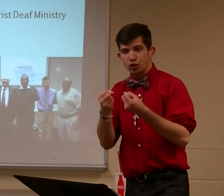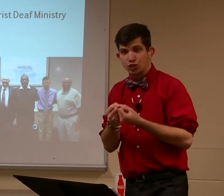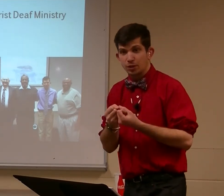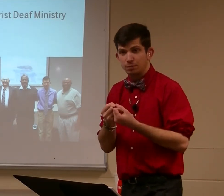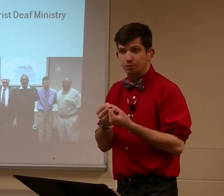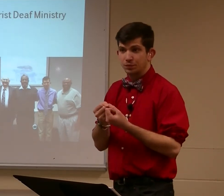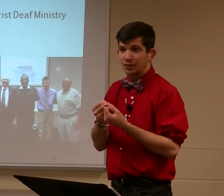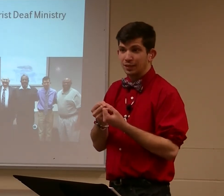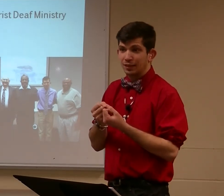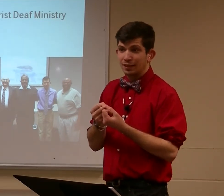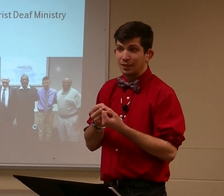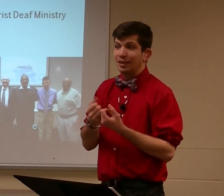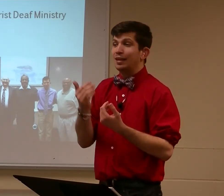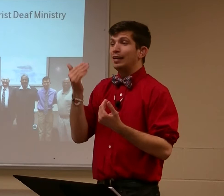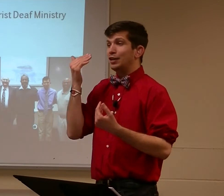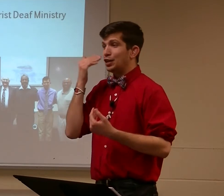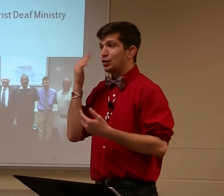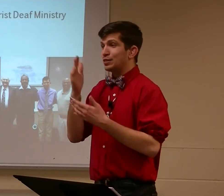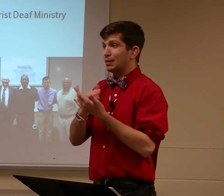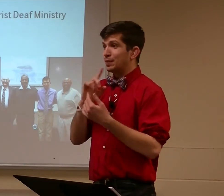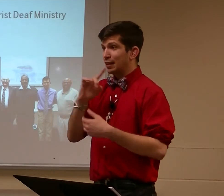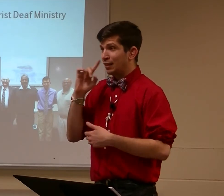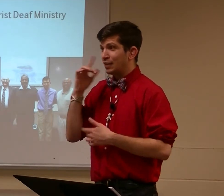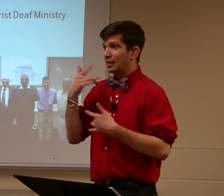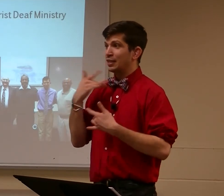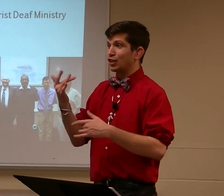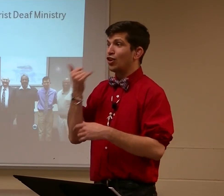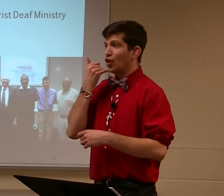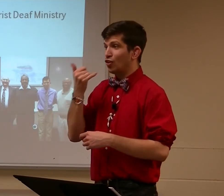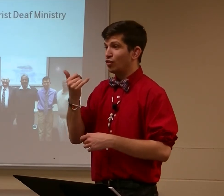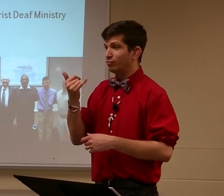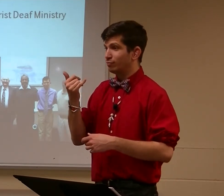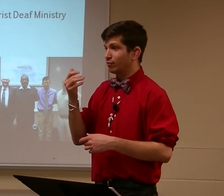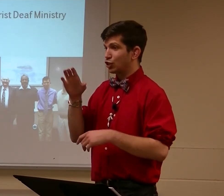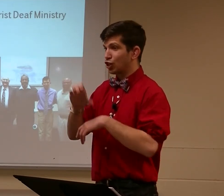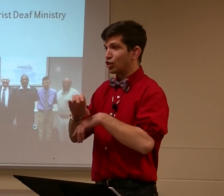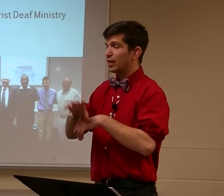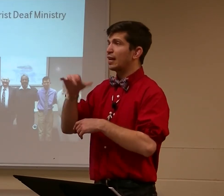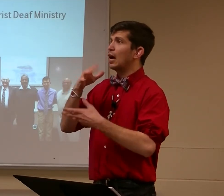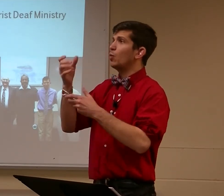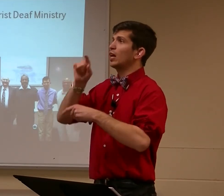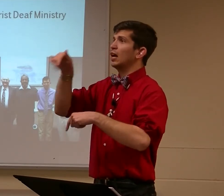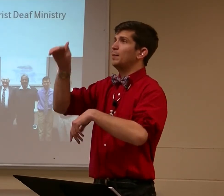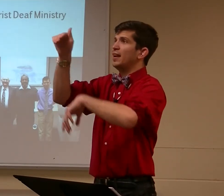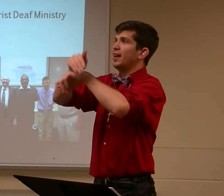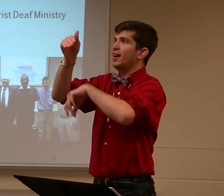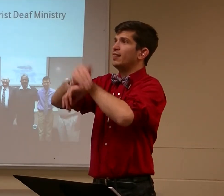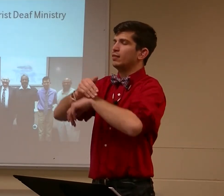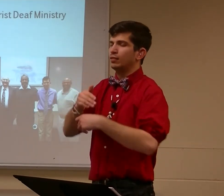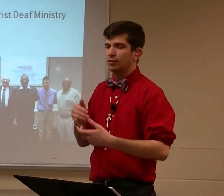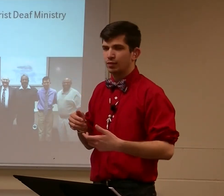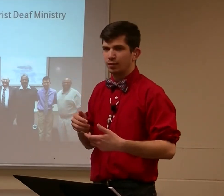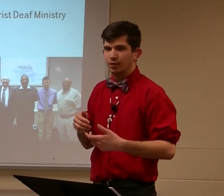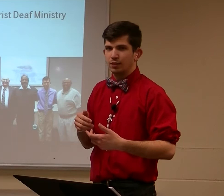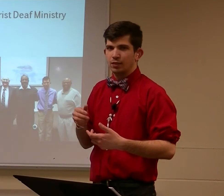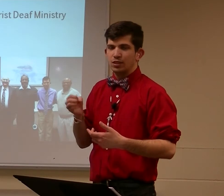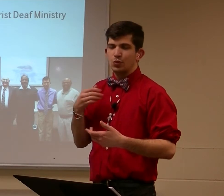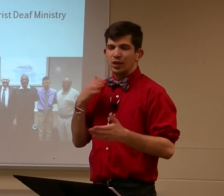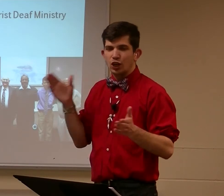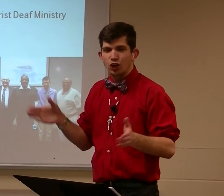workshop. And I know some deaf tend to call the church saying, I want to come at night. So we encourage